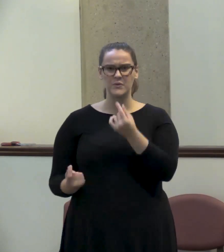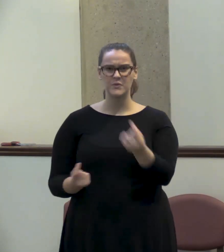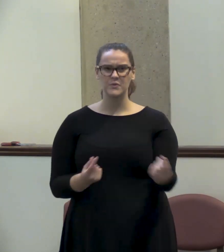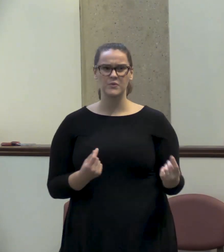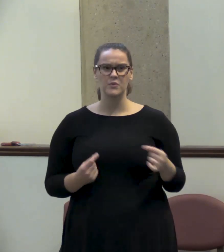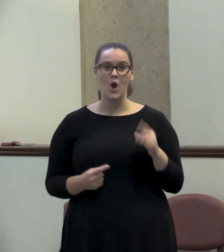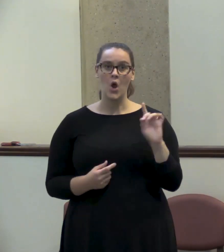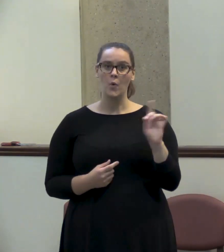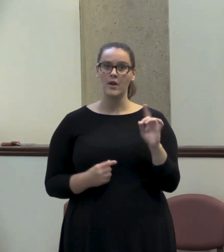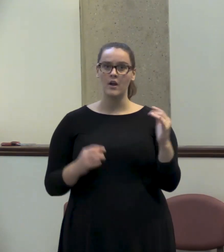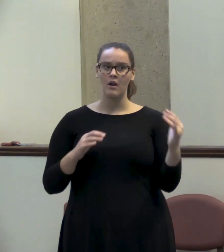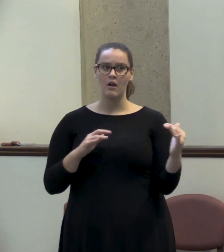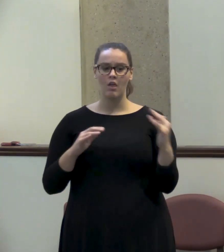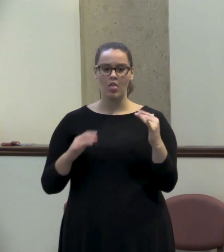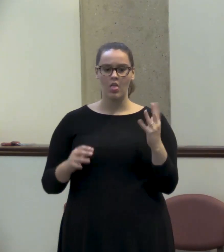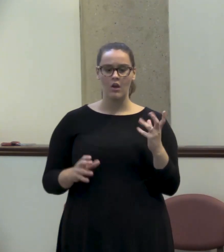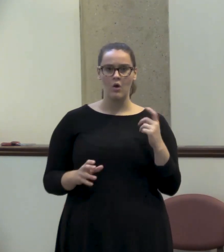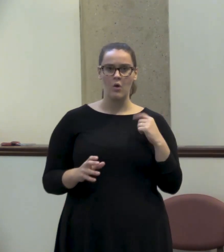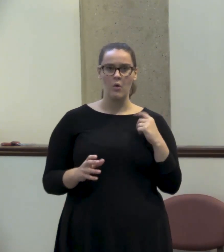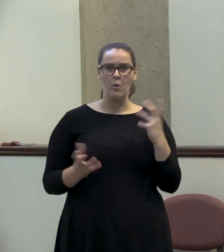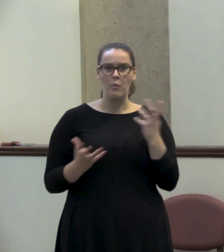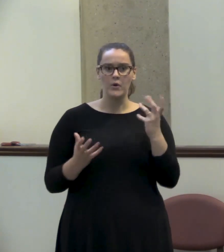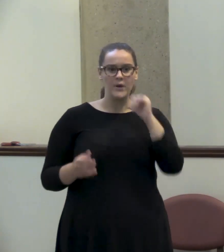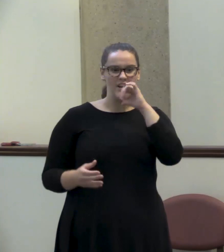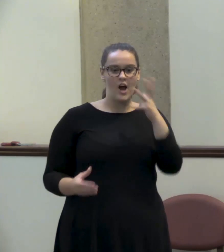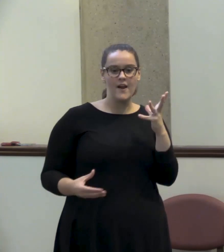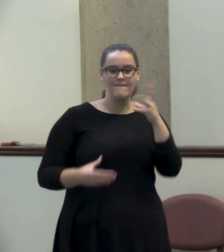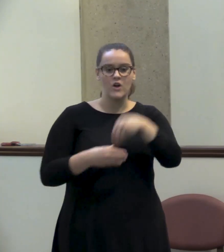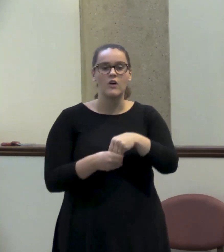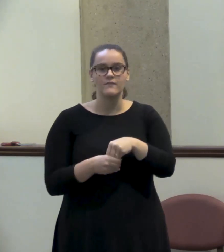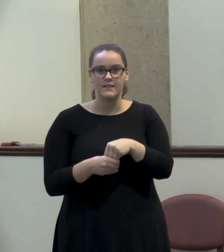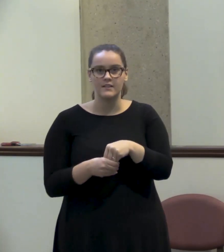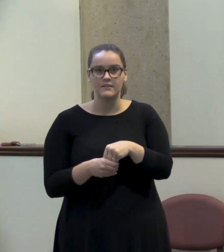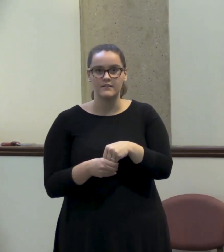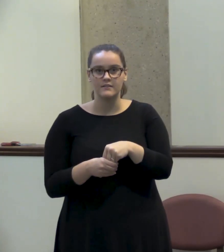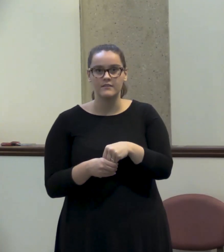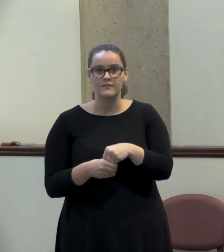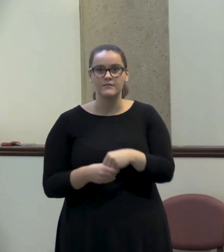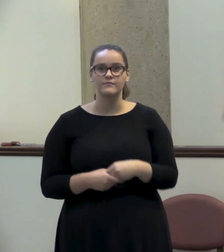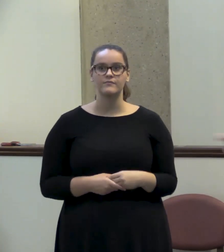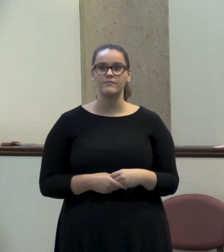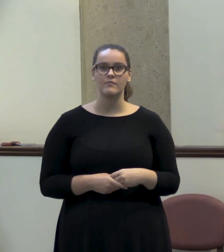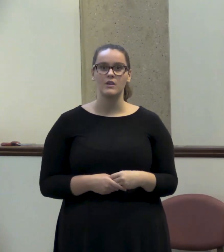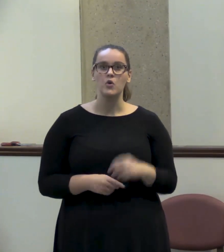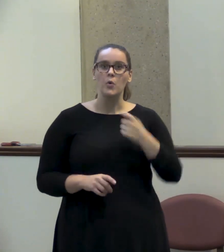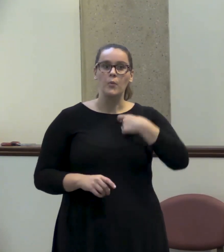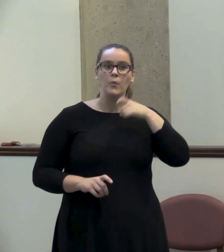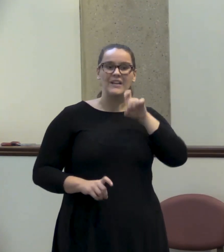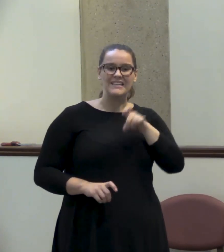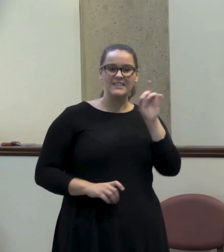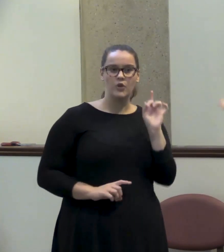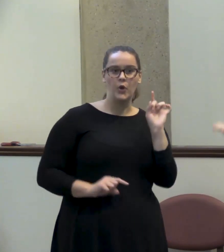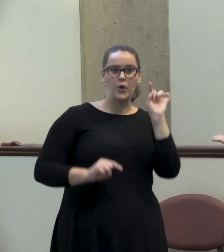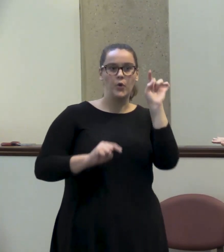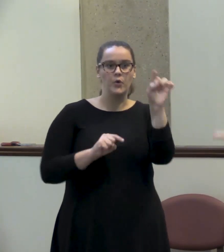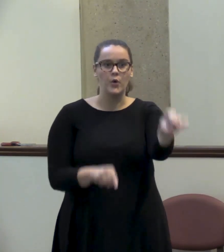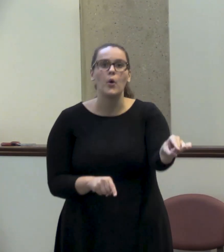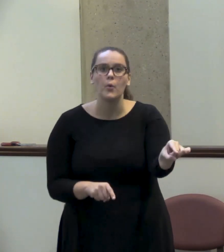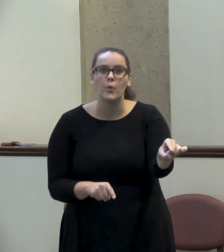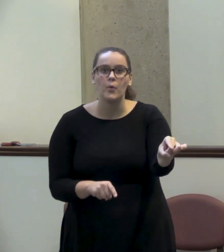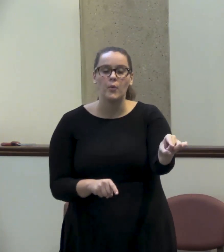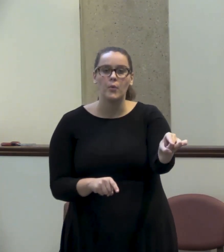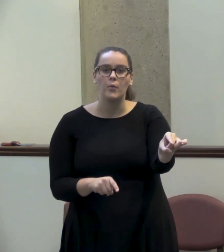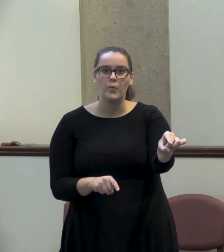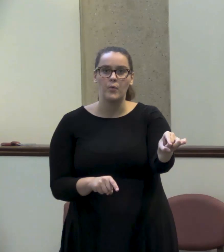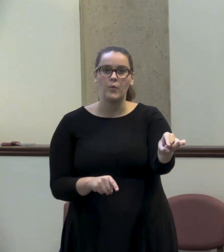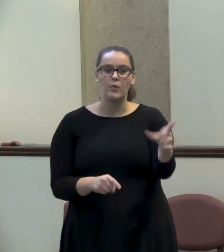battles that we're not involved in. Because the way you build big coalitions is not by inviting people to your party, but by going and being allies